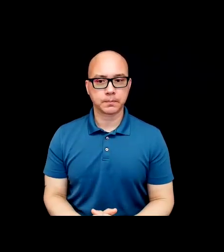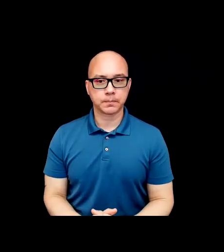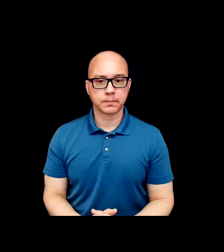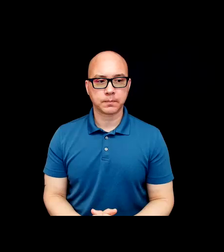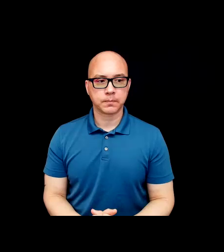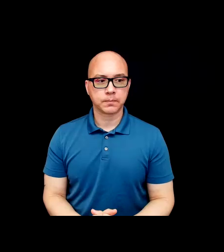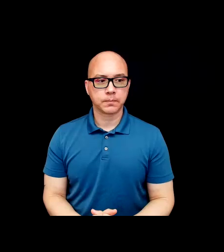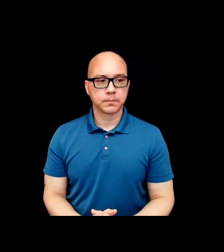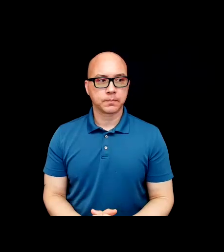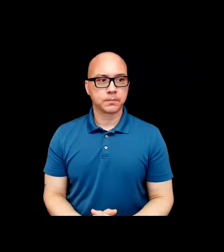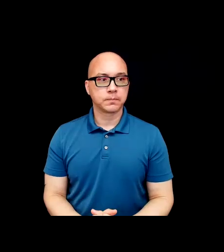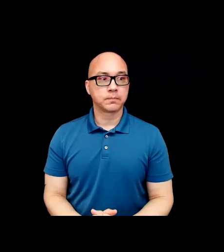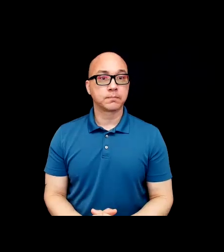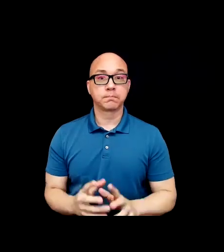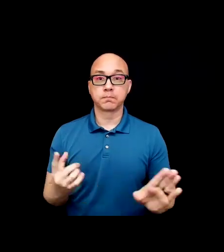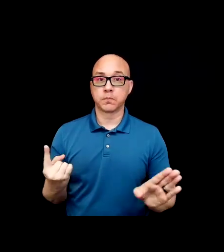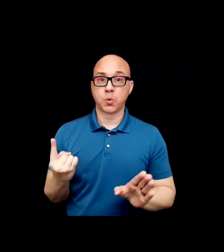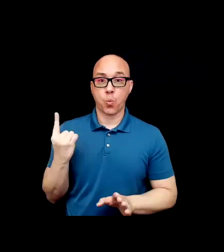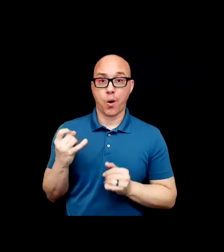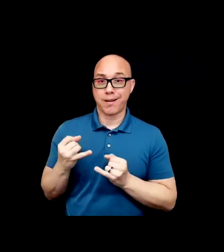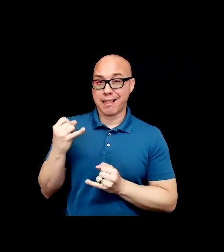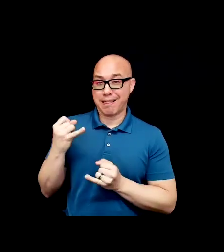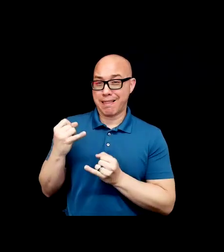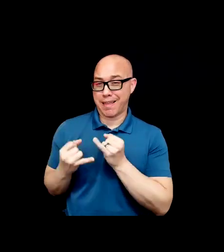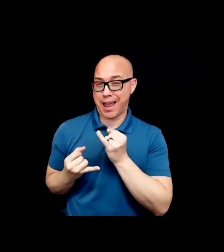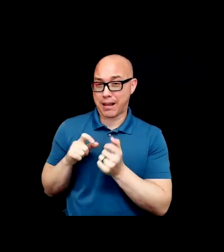Okay, and I just have one last detail I want to point out about